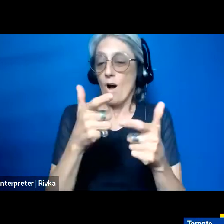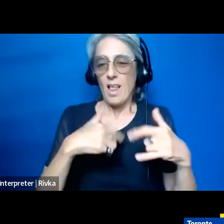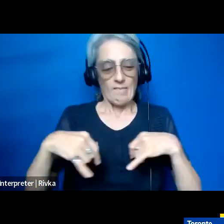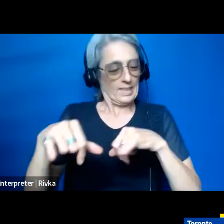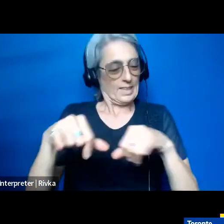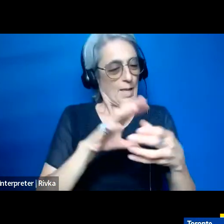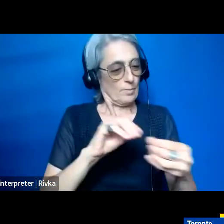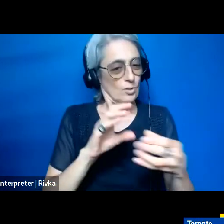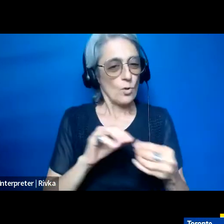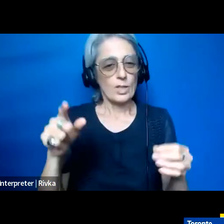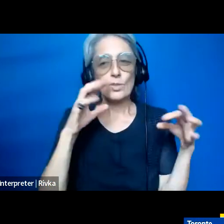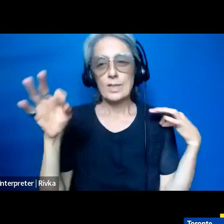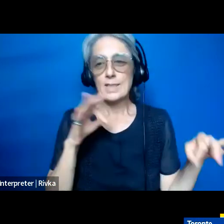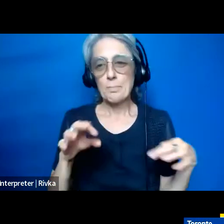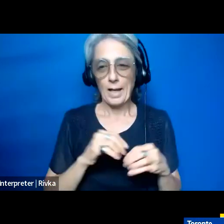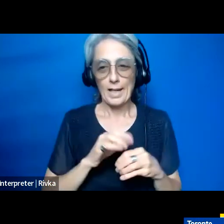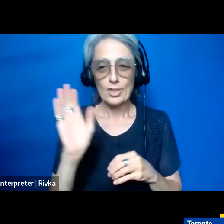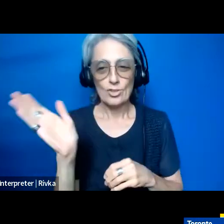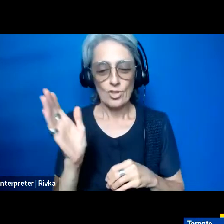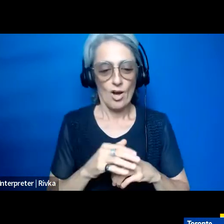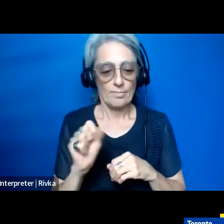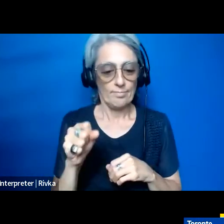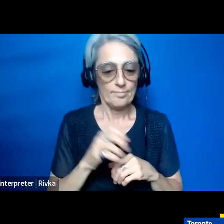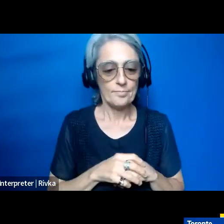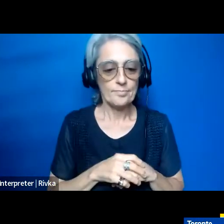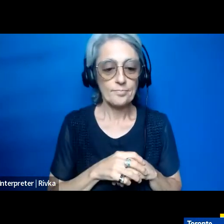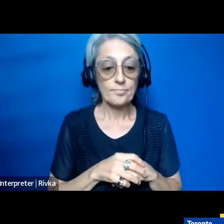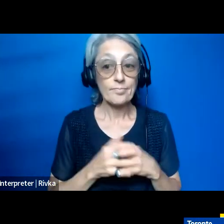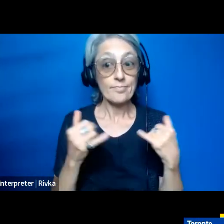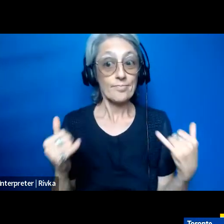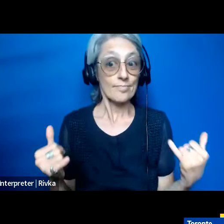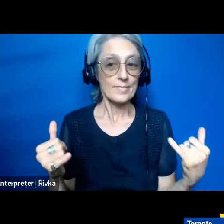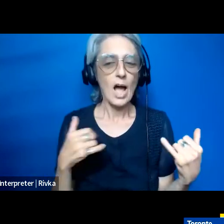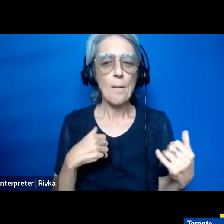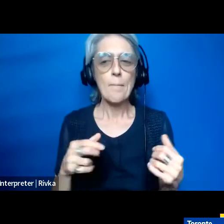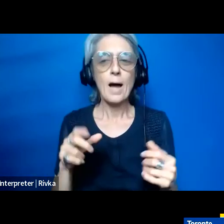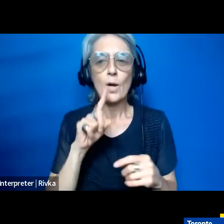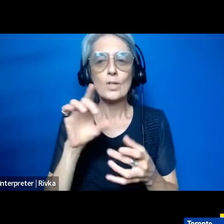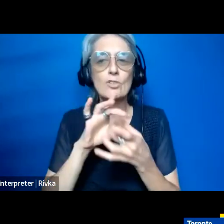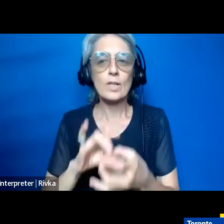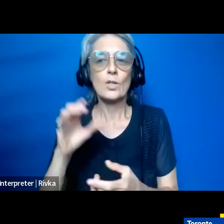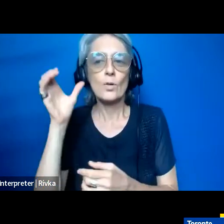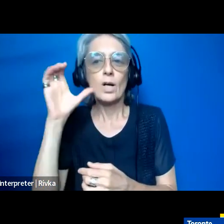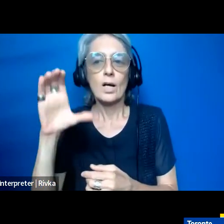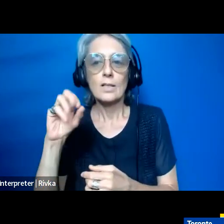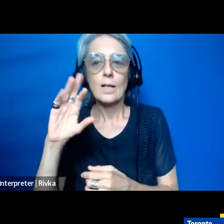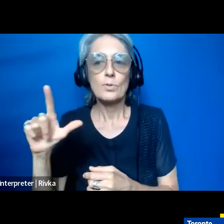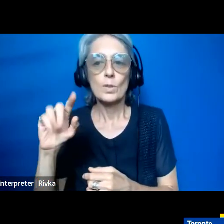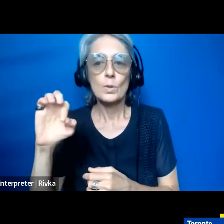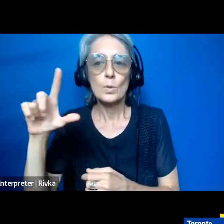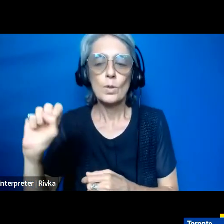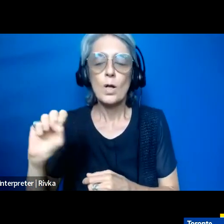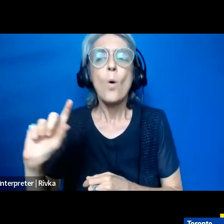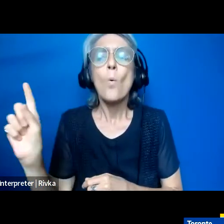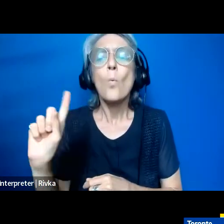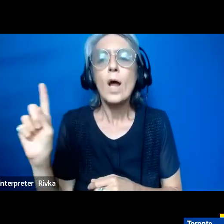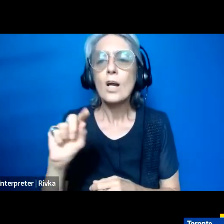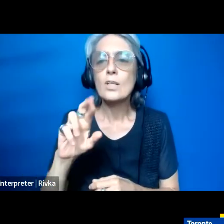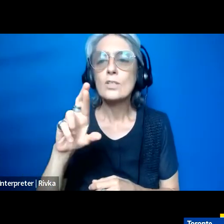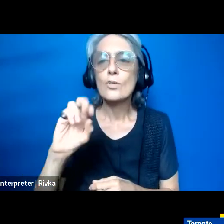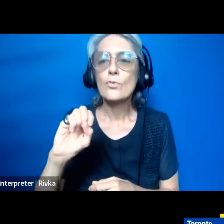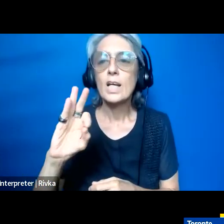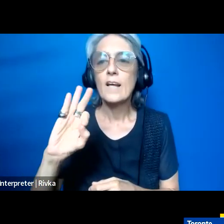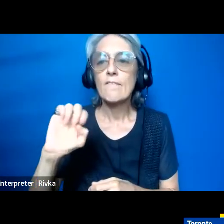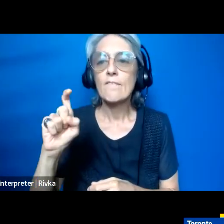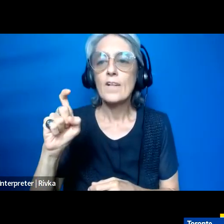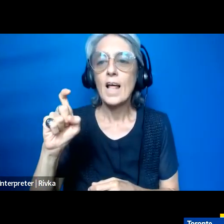talk. And now comes my conceptual tool question. Where is reflexivity in all that? And positionally, I mean,